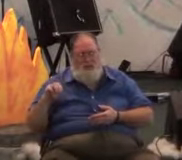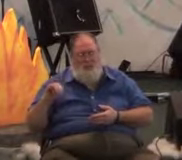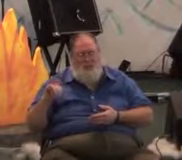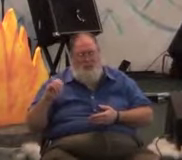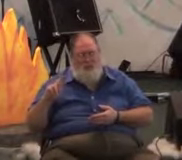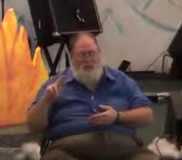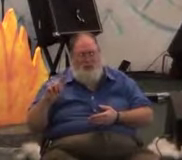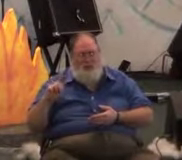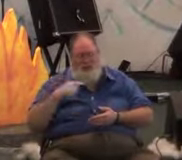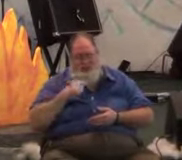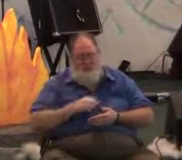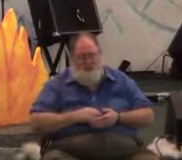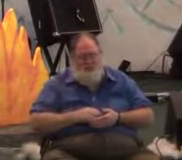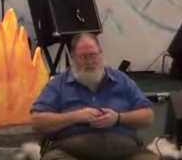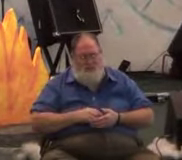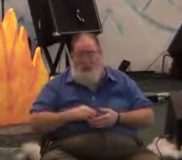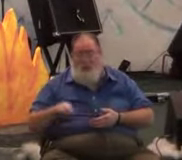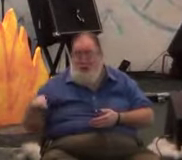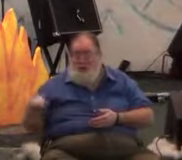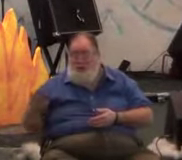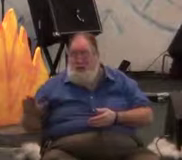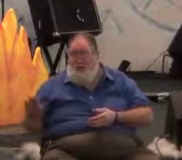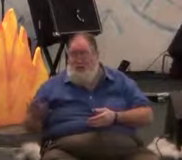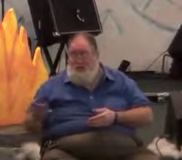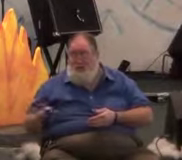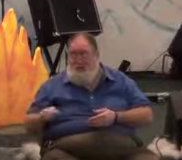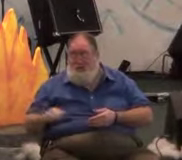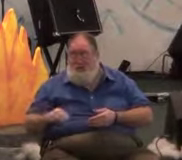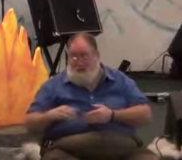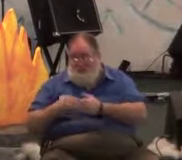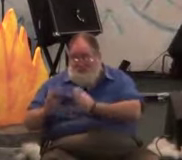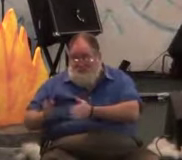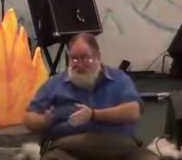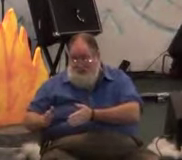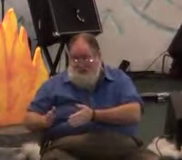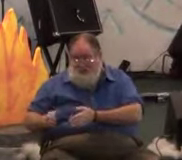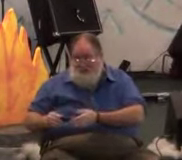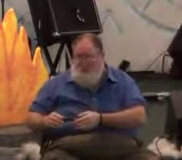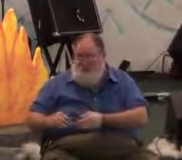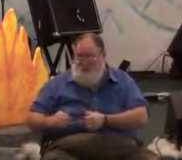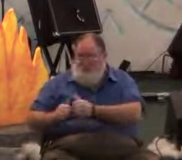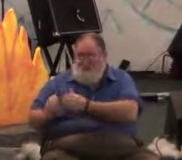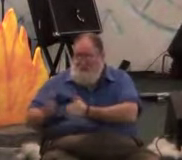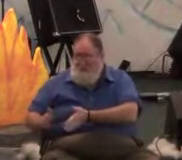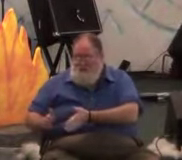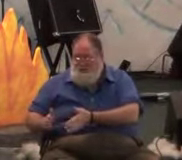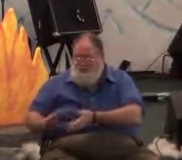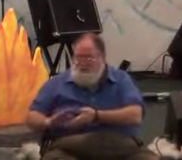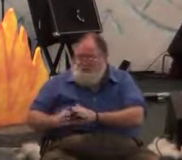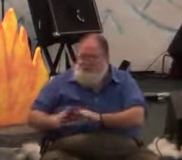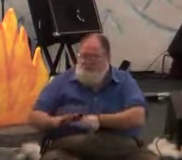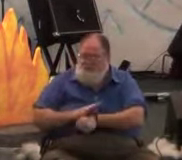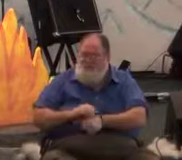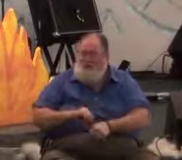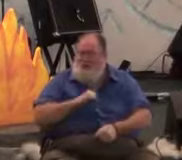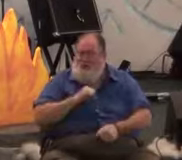Herod and his followers were full of pride. Because of his weakness, the church became stronger. And I want us